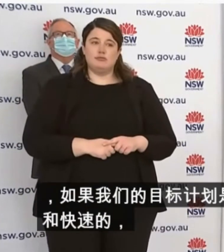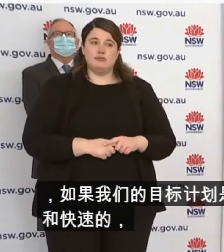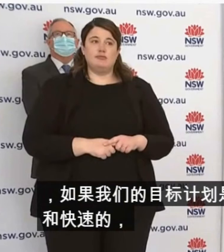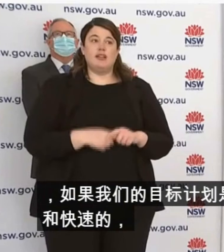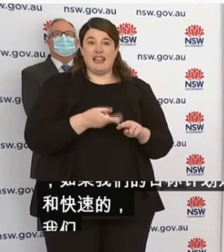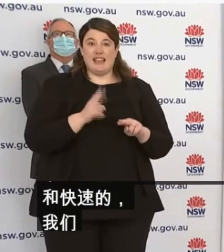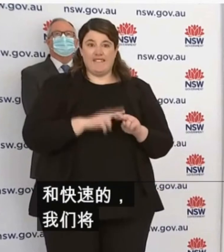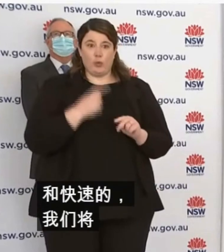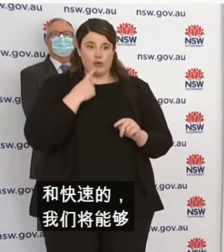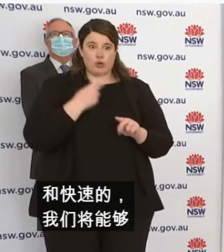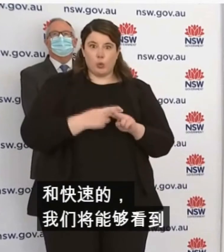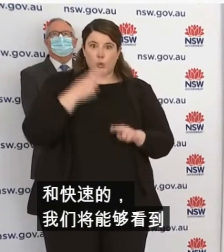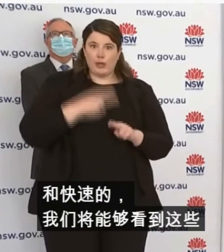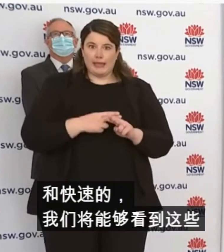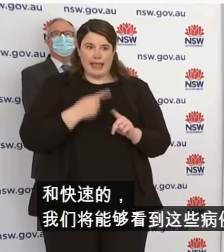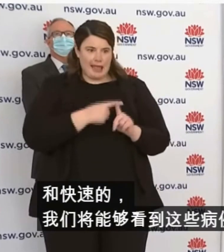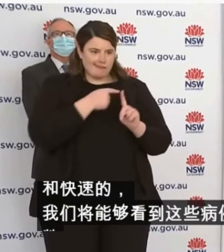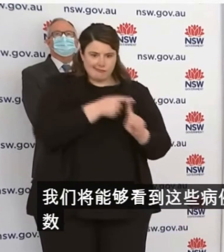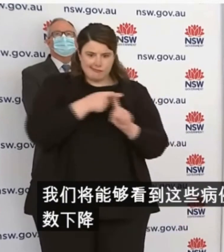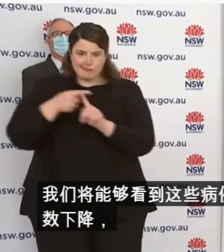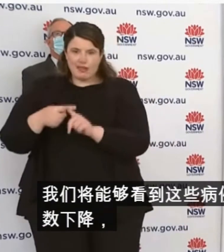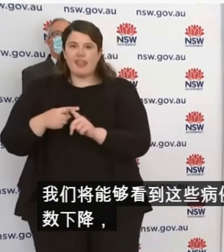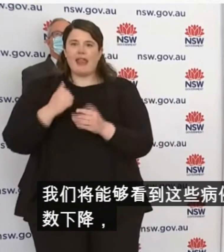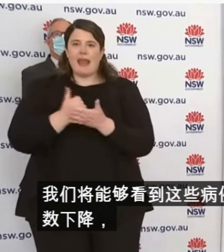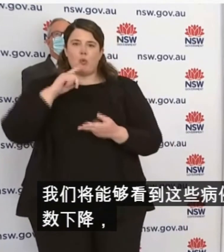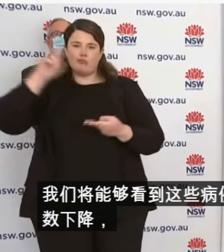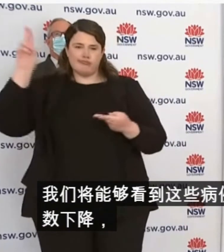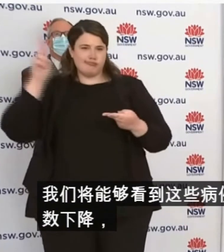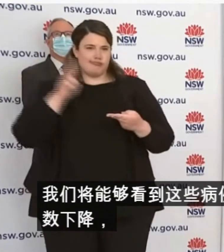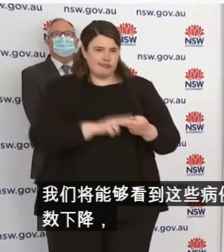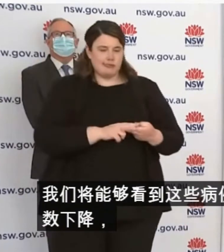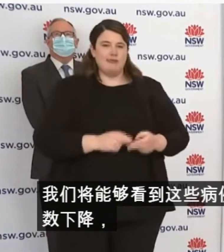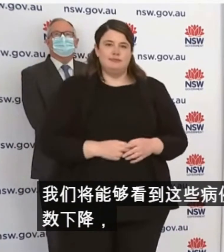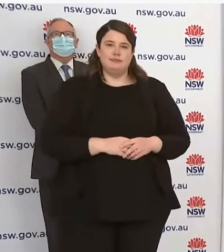and quick, we'll be able to see those case numbers go down. I'll